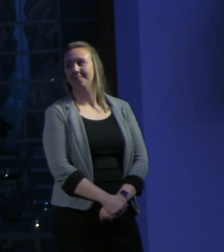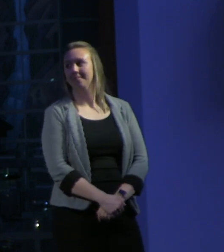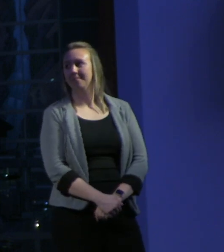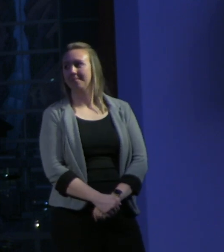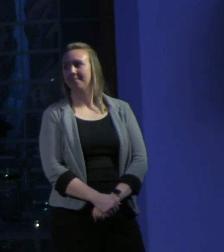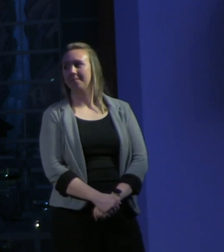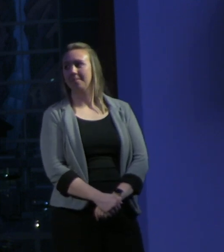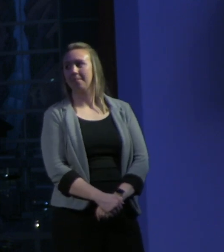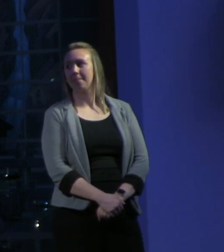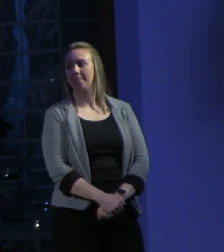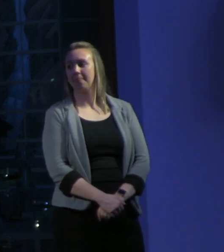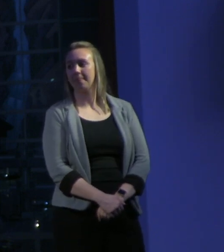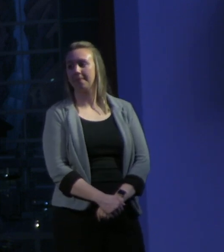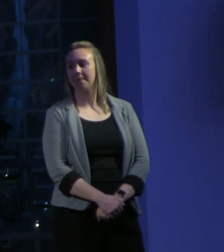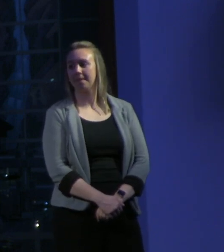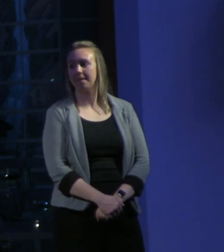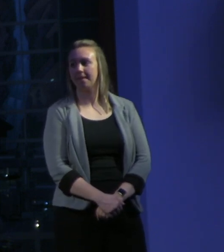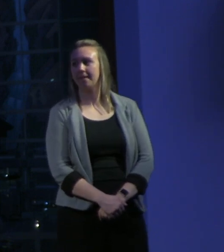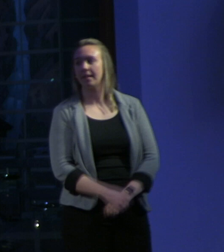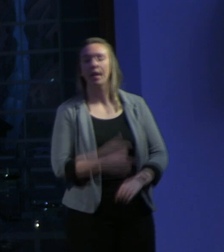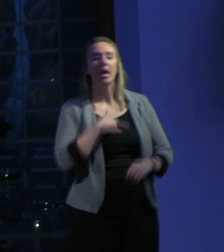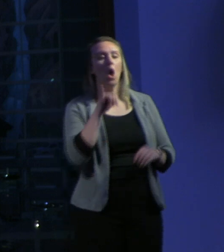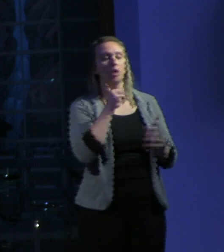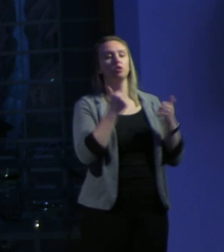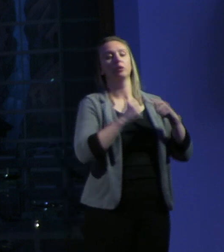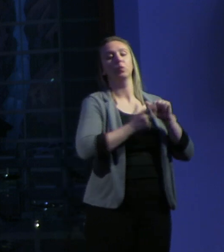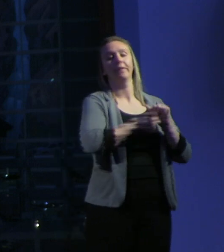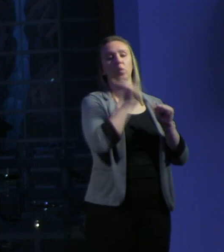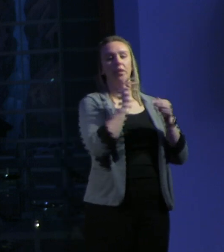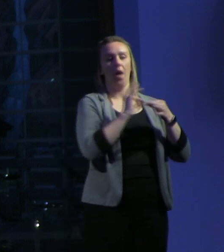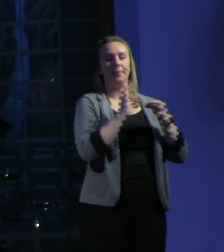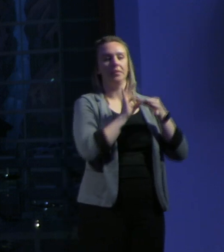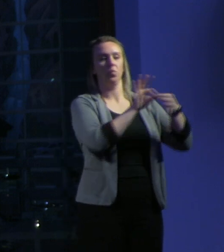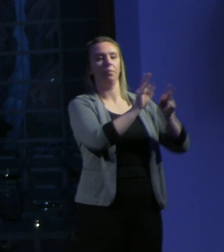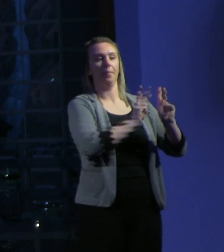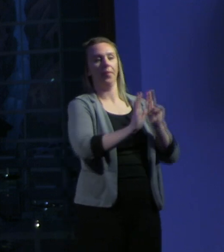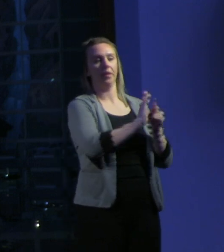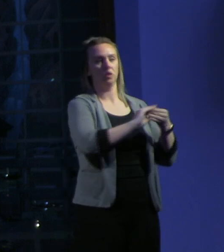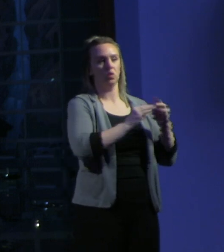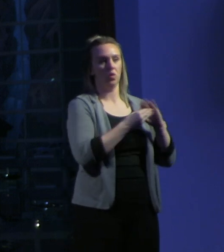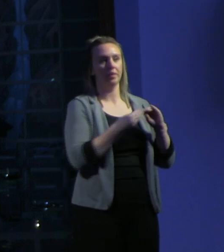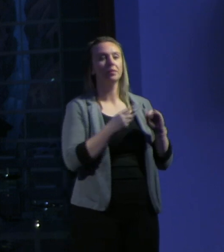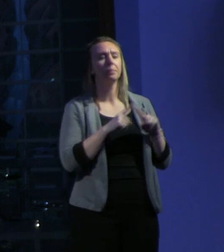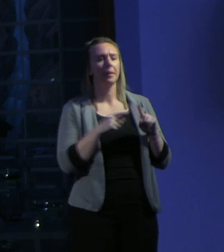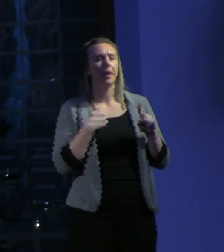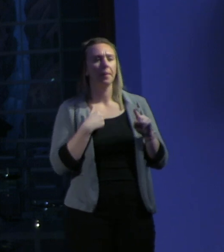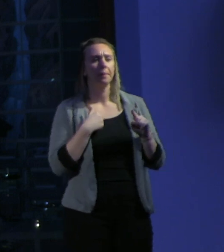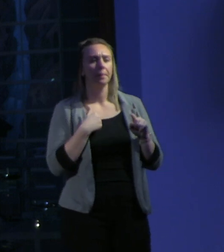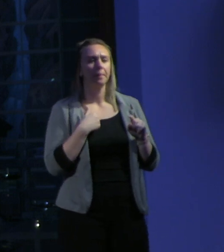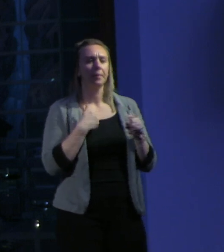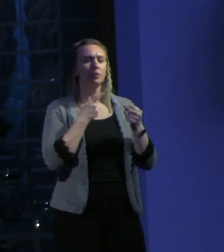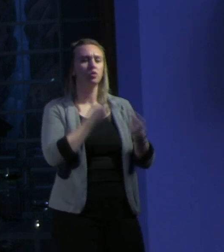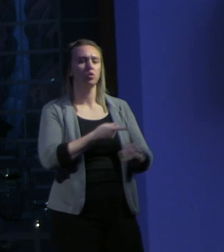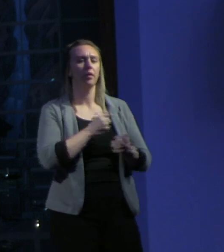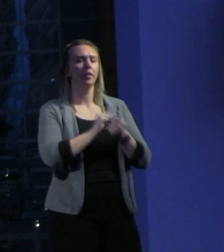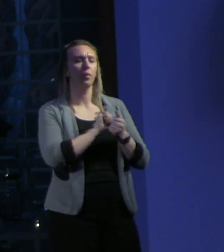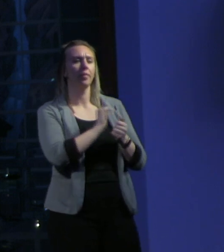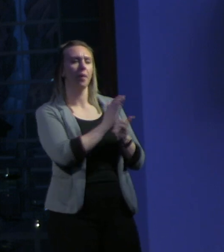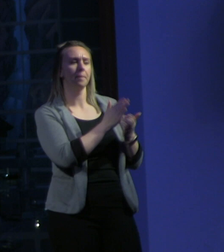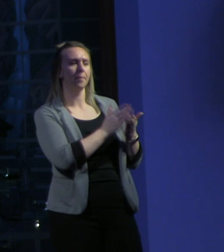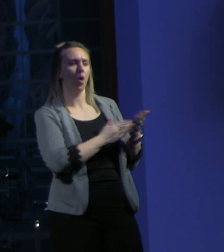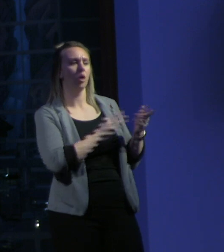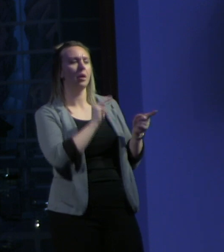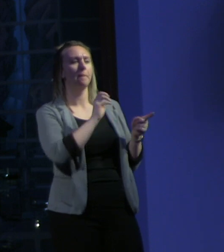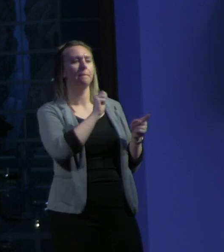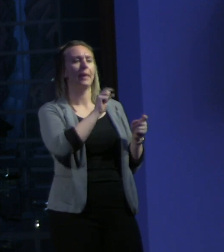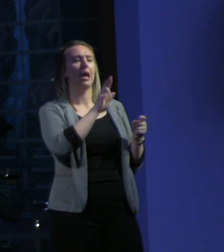I also try not to comment on people's stories, really, but I am struggling with the part where Mary said she, in her real